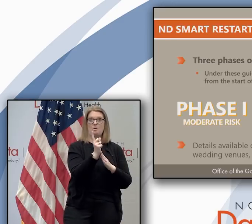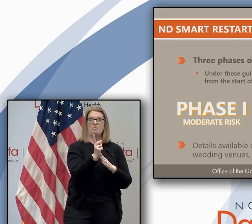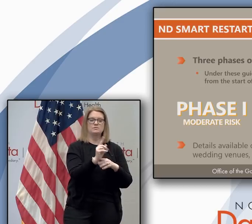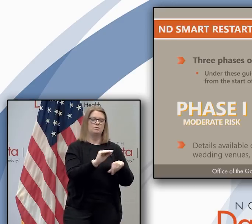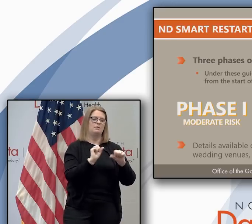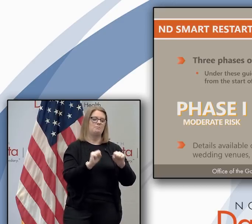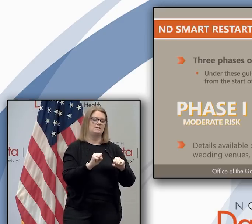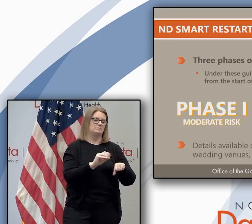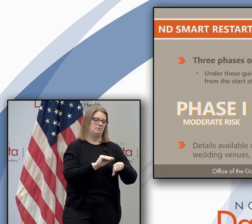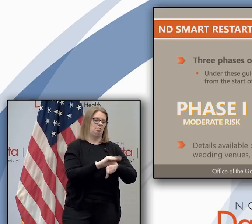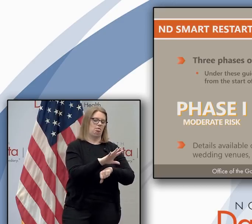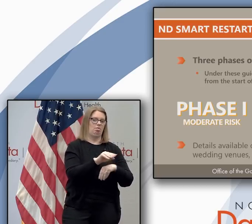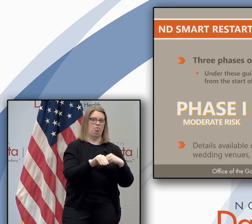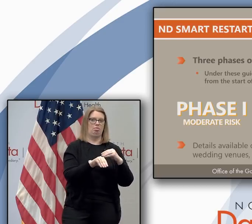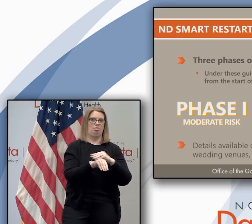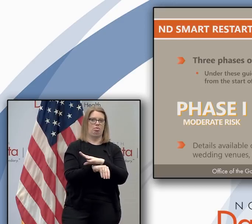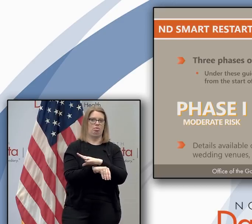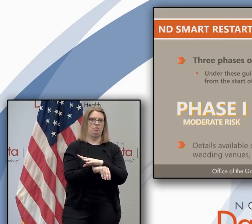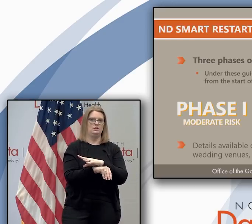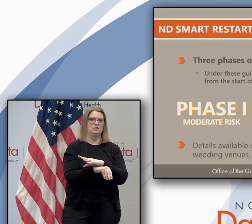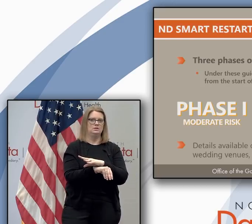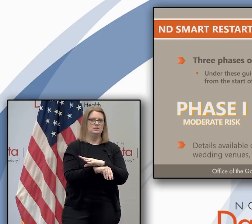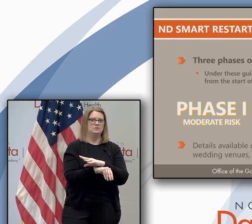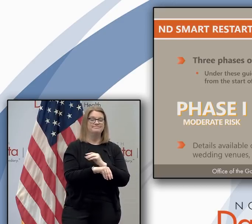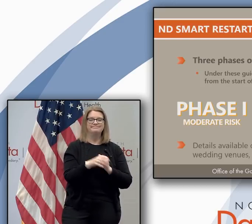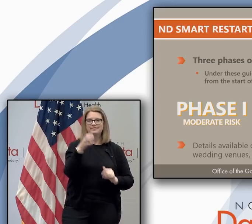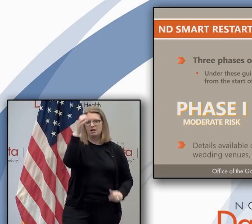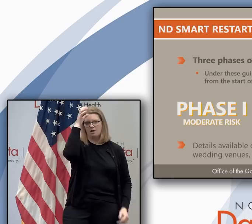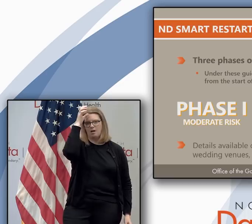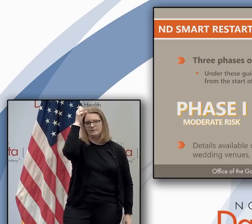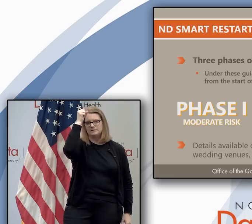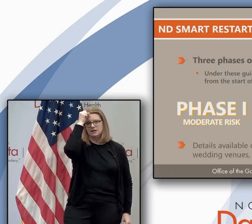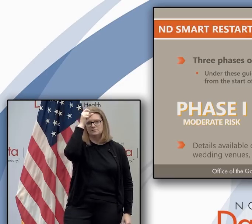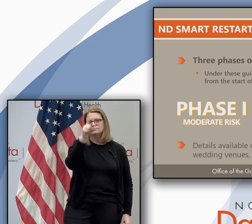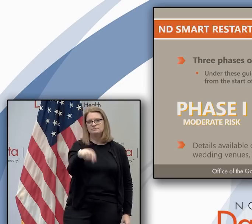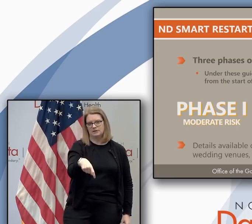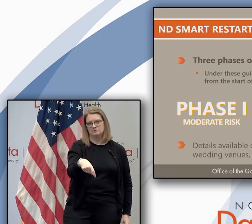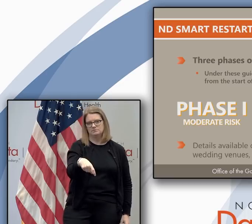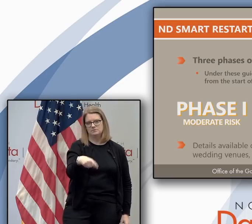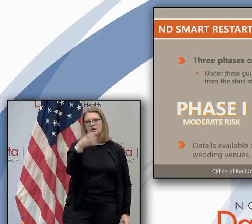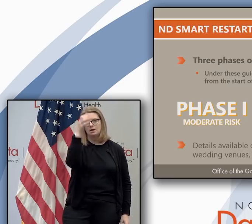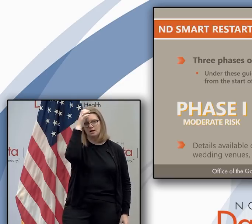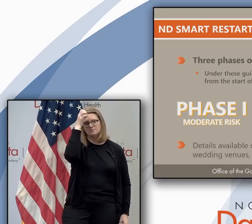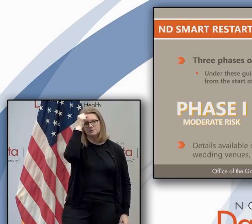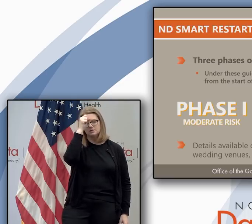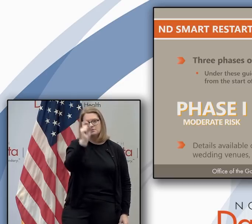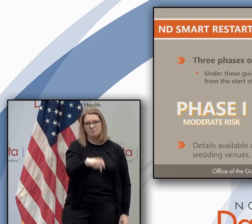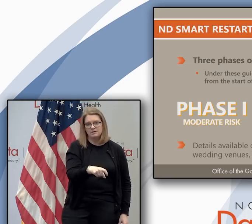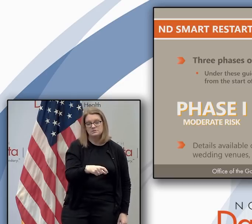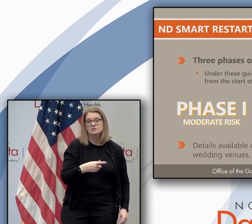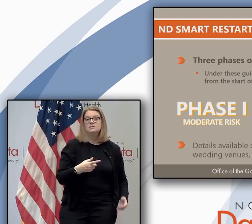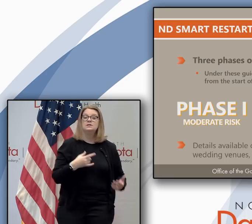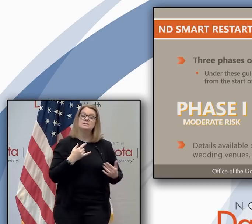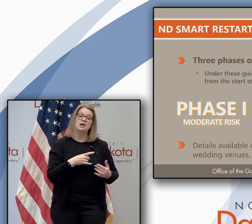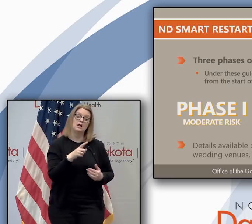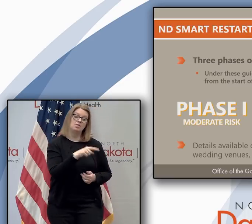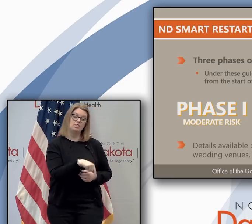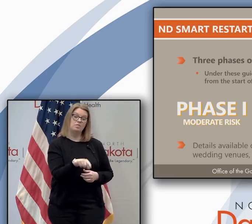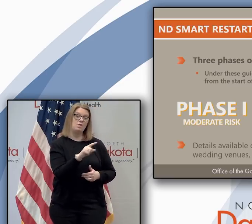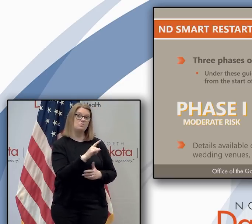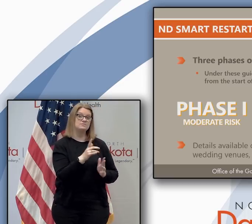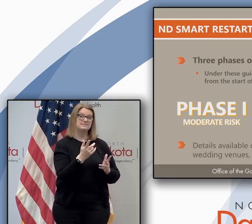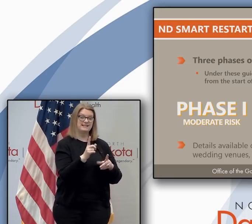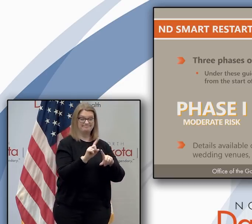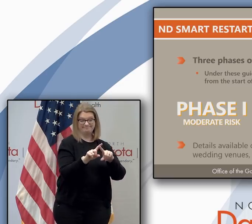moments. That's what we're really trying to do, and this is going to take common sense as well. And we would encourage those venues to do all the things that